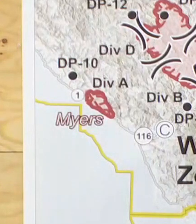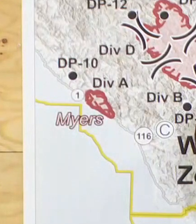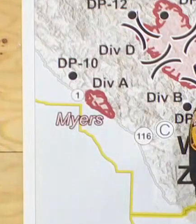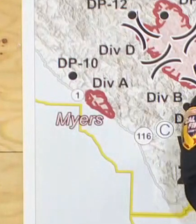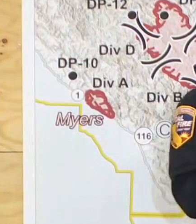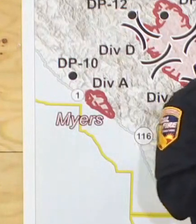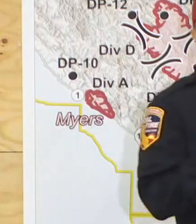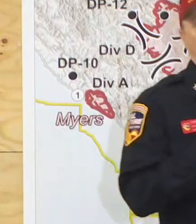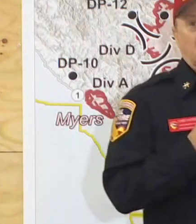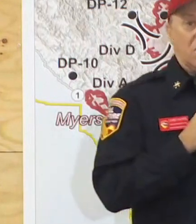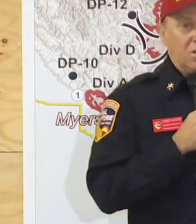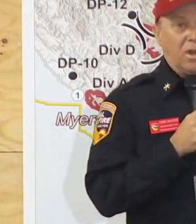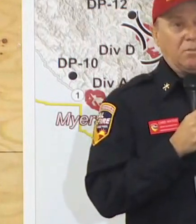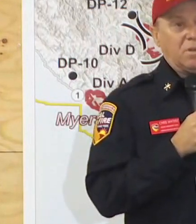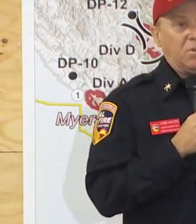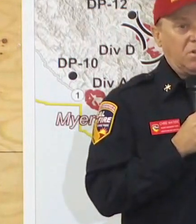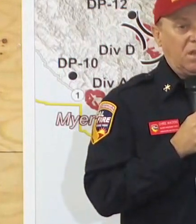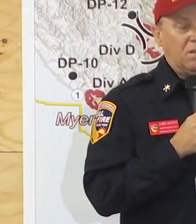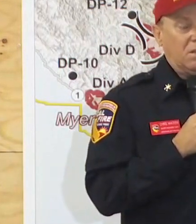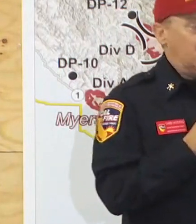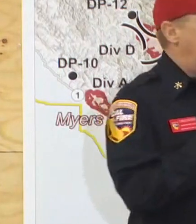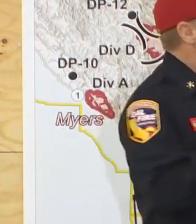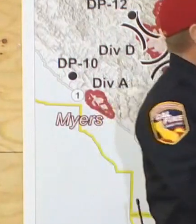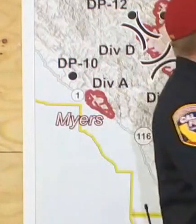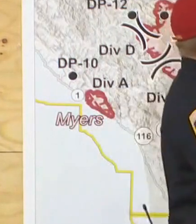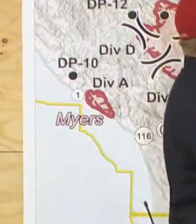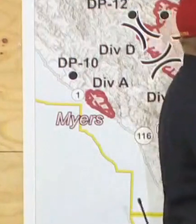16, down to the Yoshadihi tribal community.